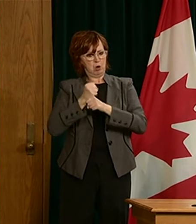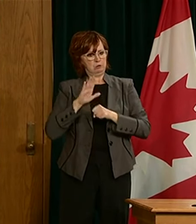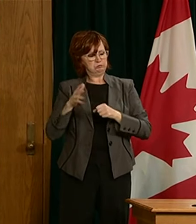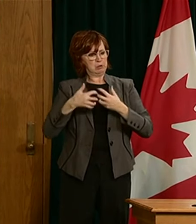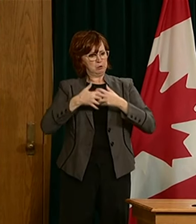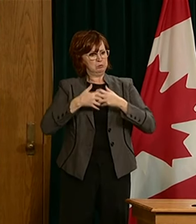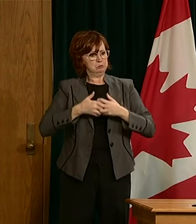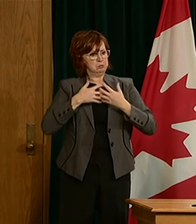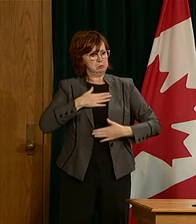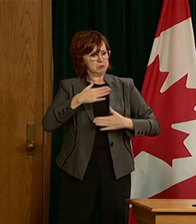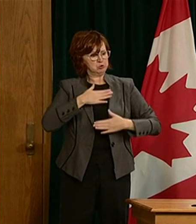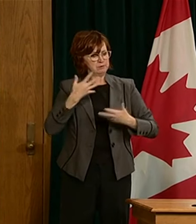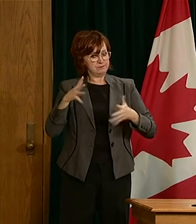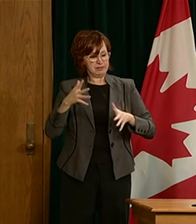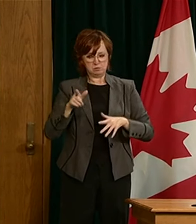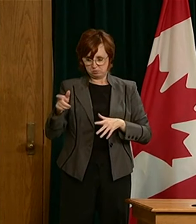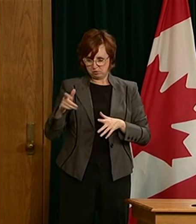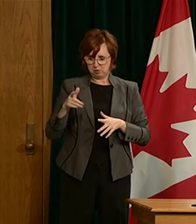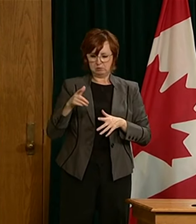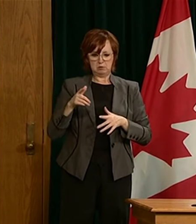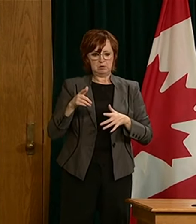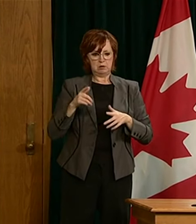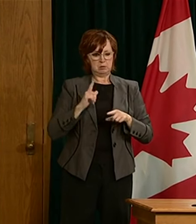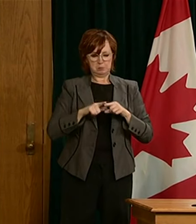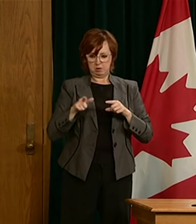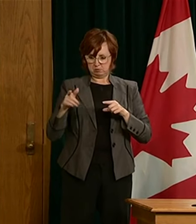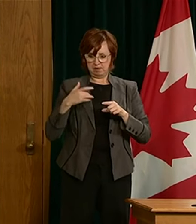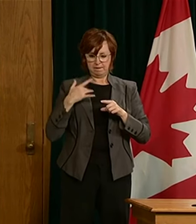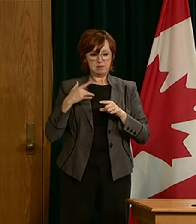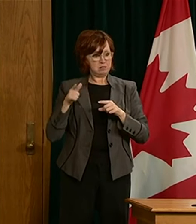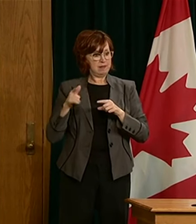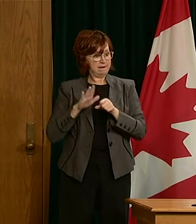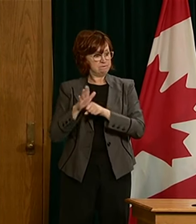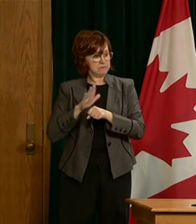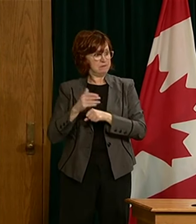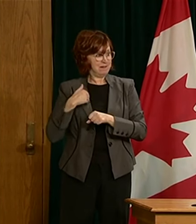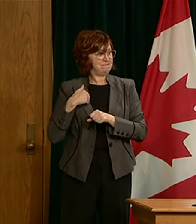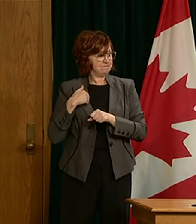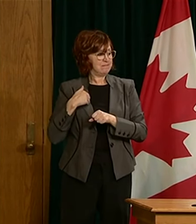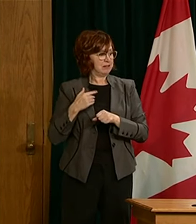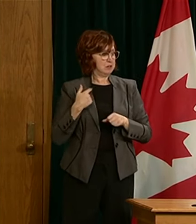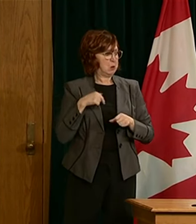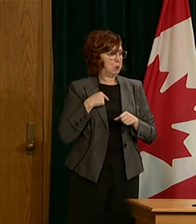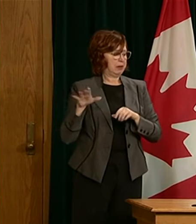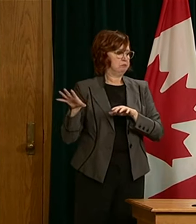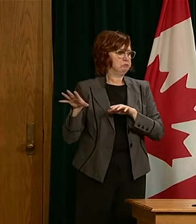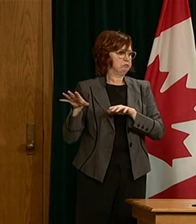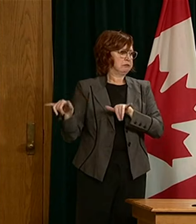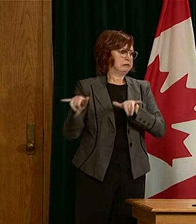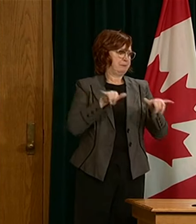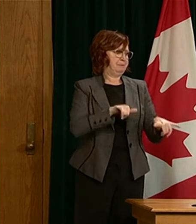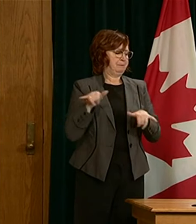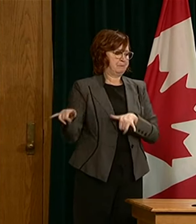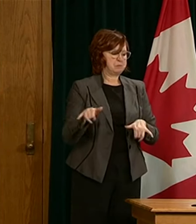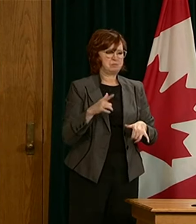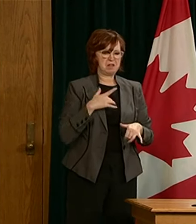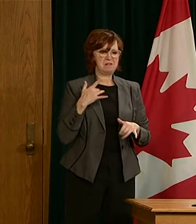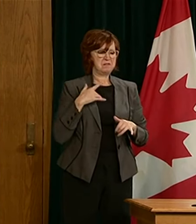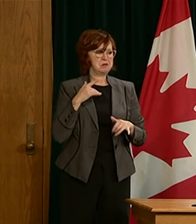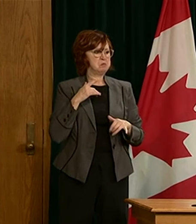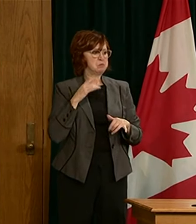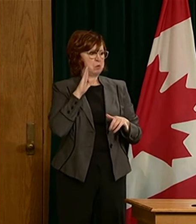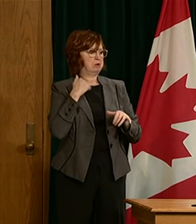next few weeks. But certainly as we edge towards the peak of the epidemic, we believe we'll need that capacity, and we